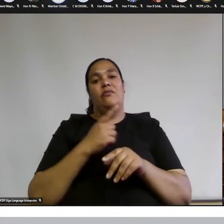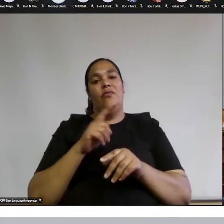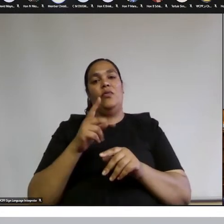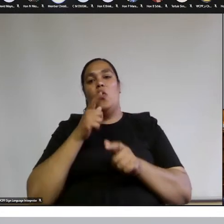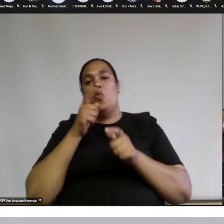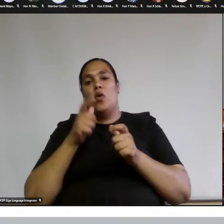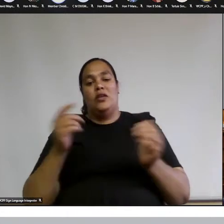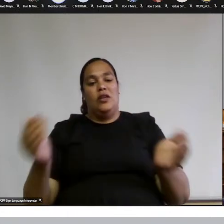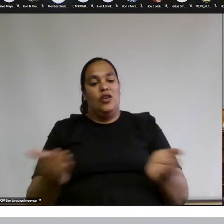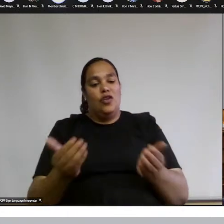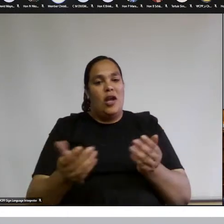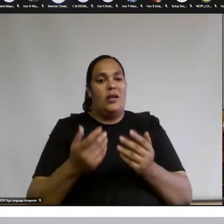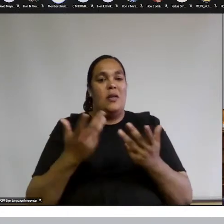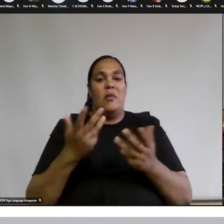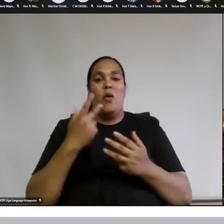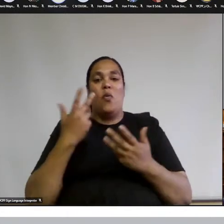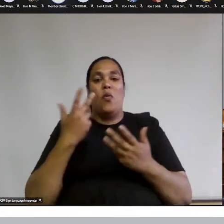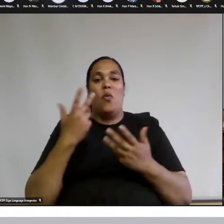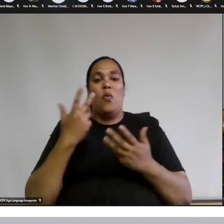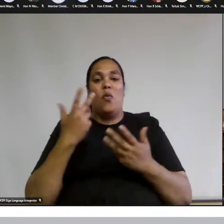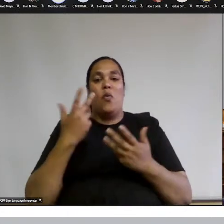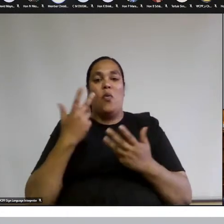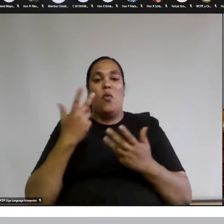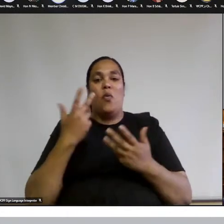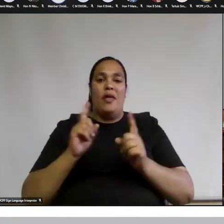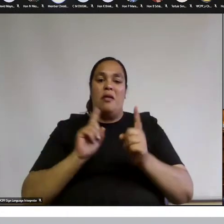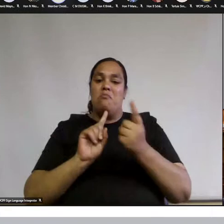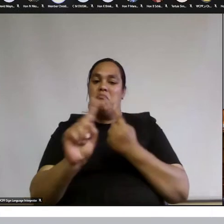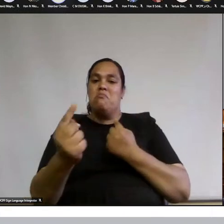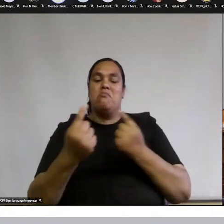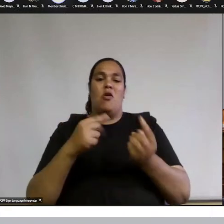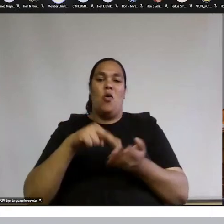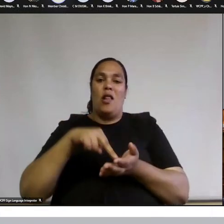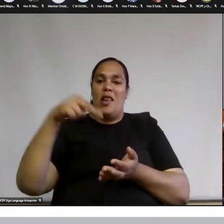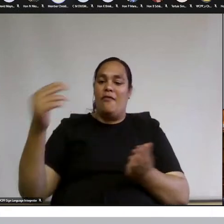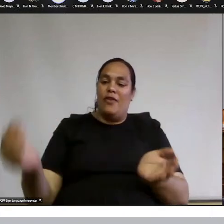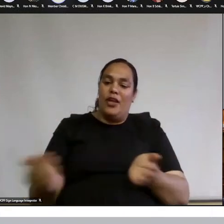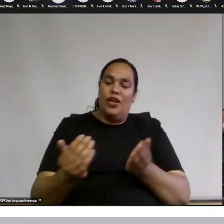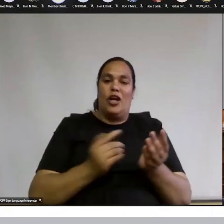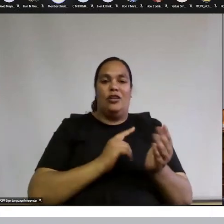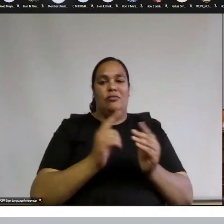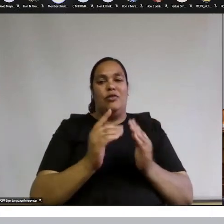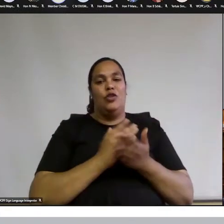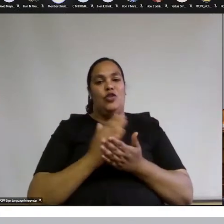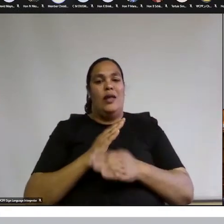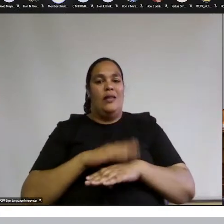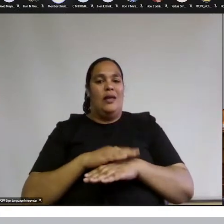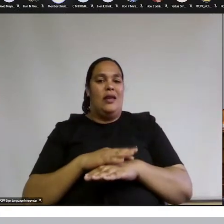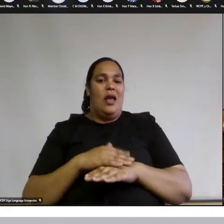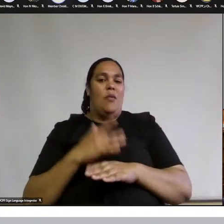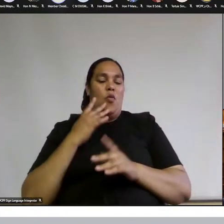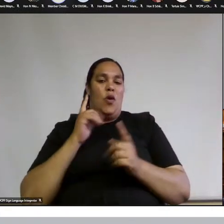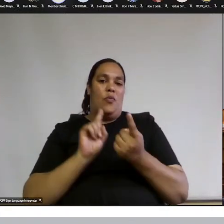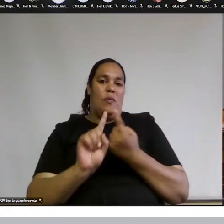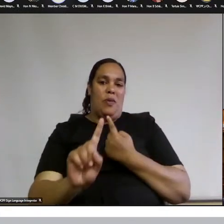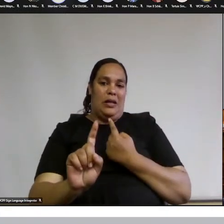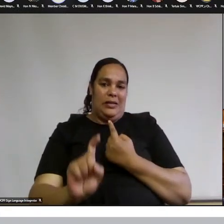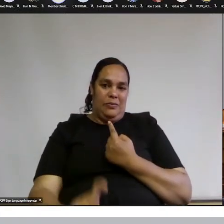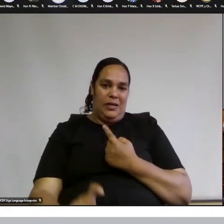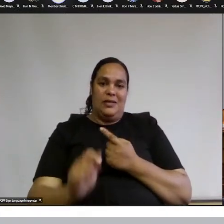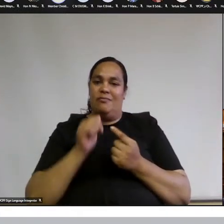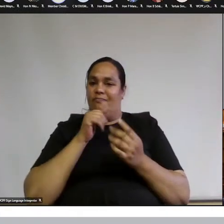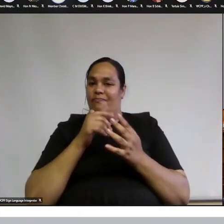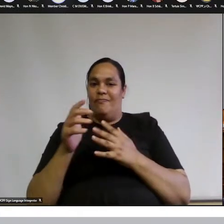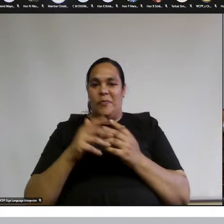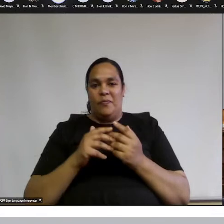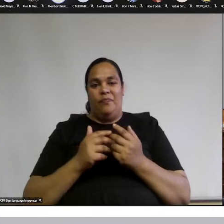of encouragement when we see one another in the corridors and the lifts, words of encouragement shared at times when we pass. Despite of